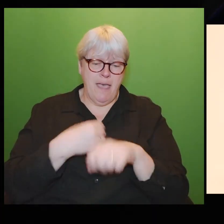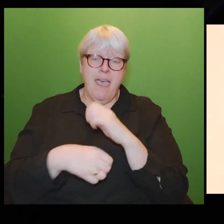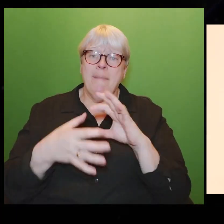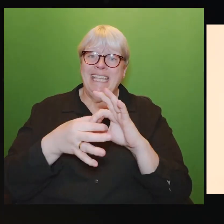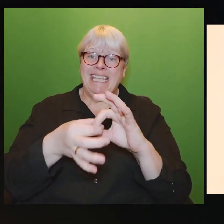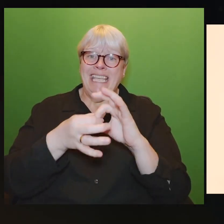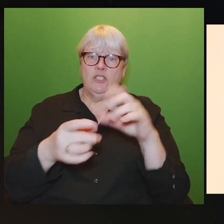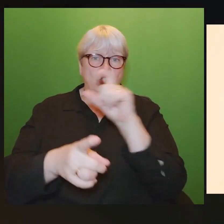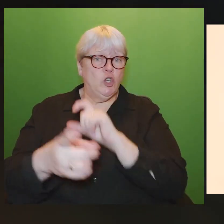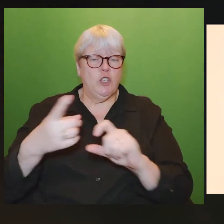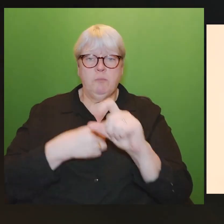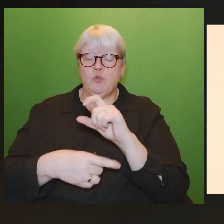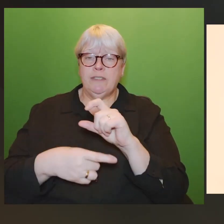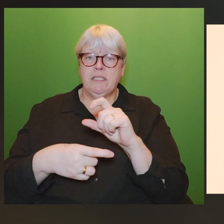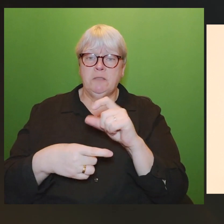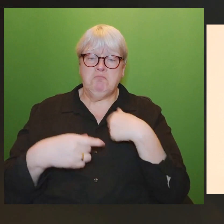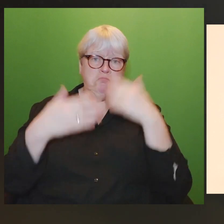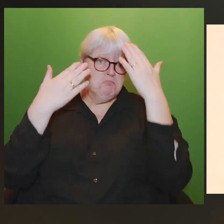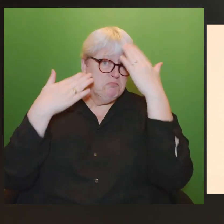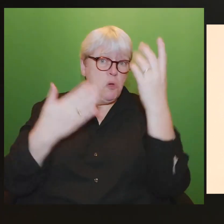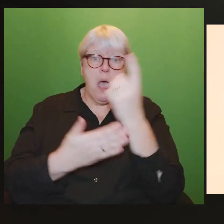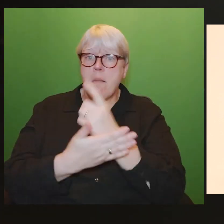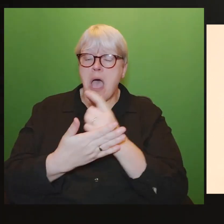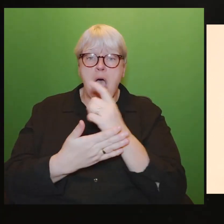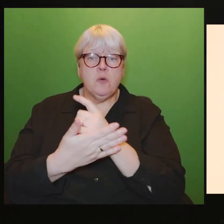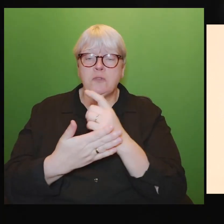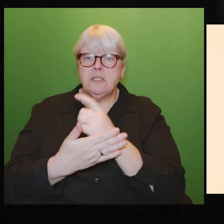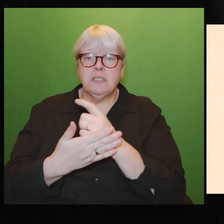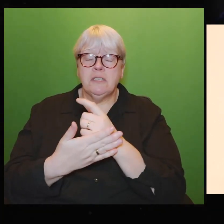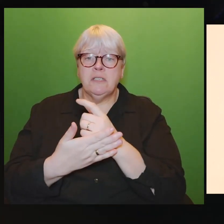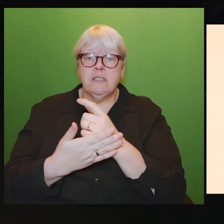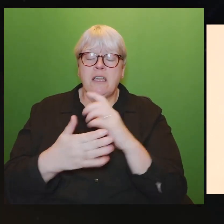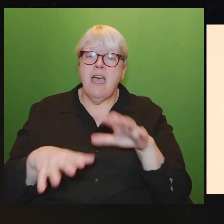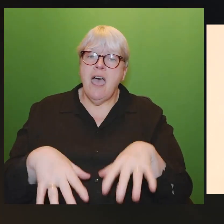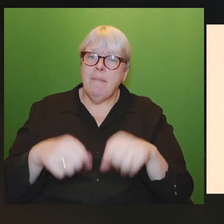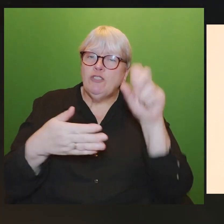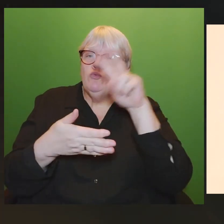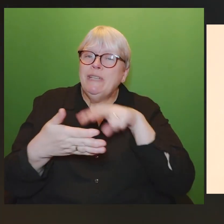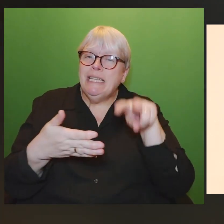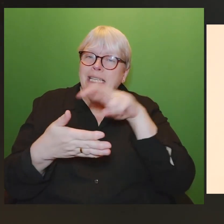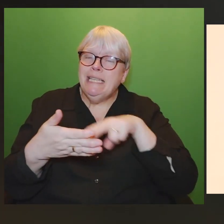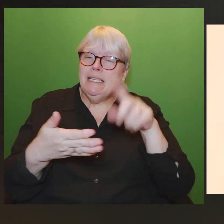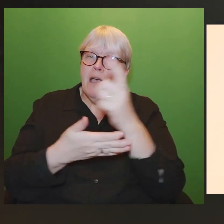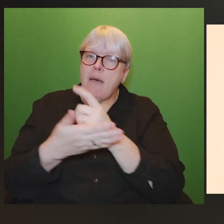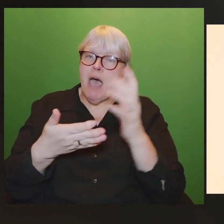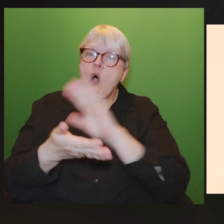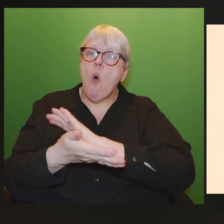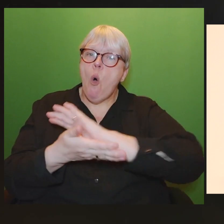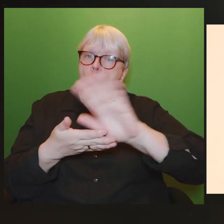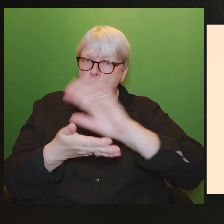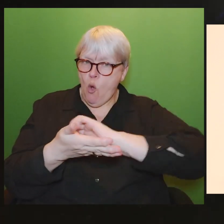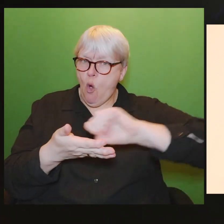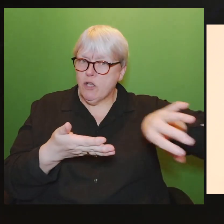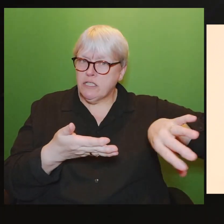marked man when she met him. So I thought surely there'll be a way to trace him. So I got out the phone